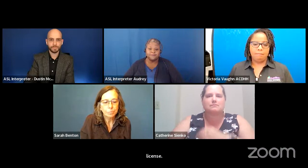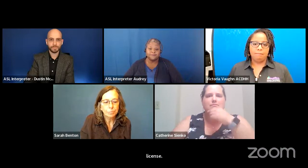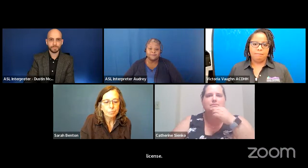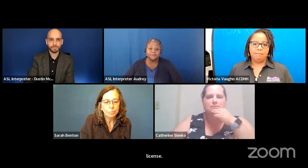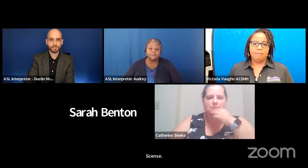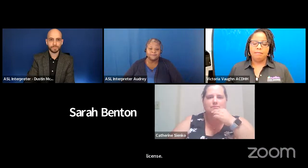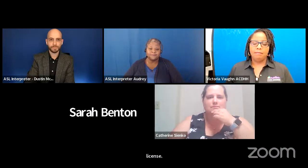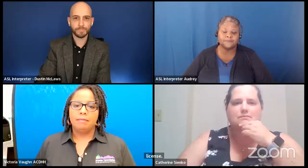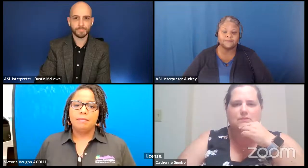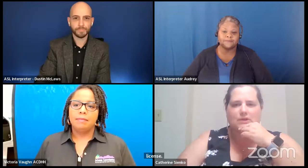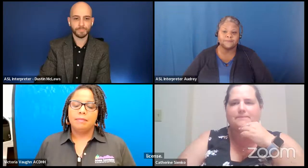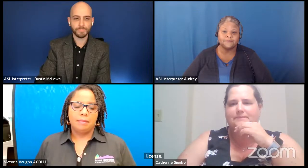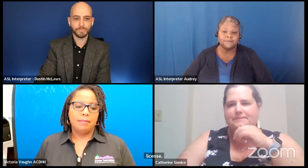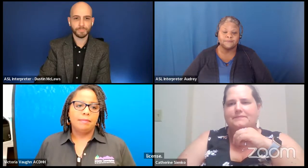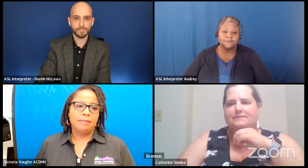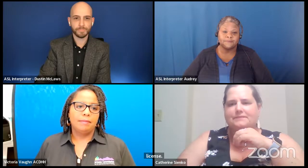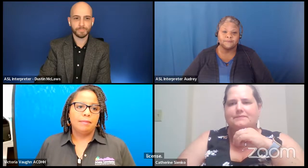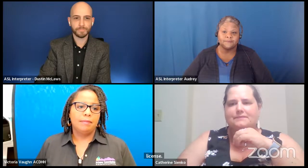Thank you for that.